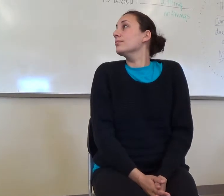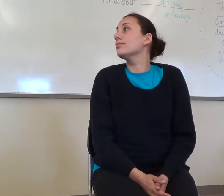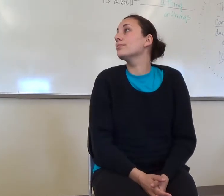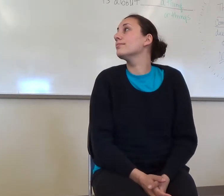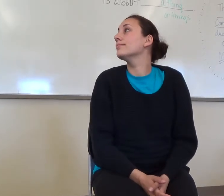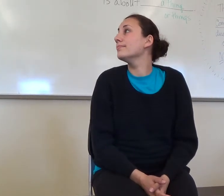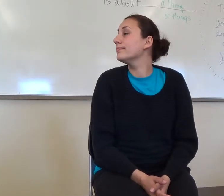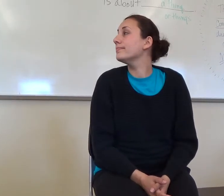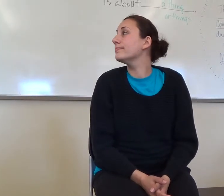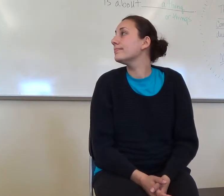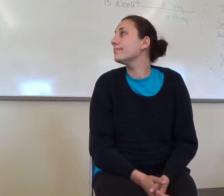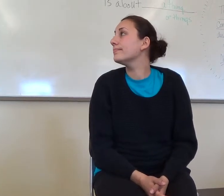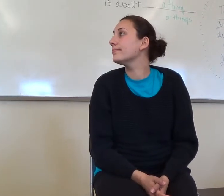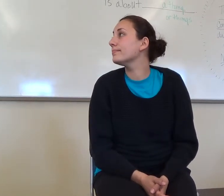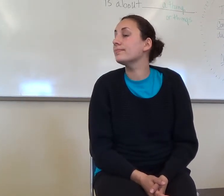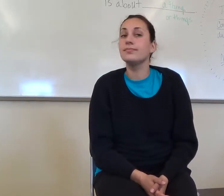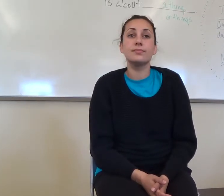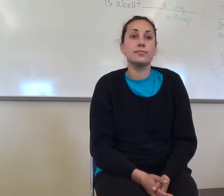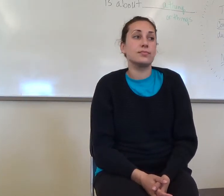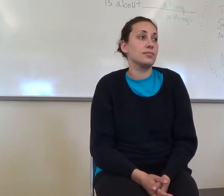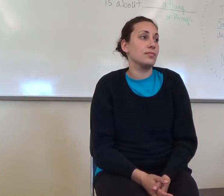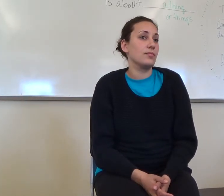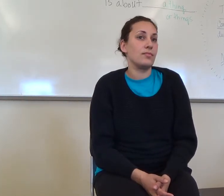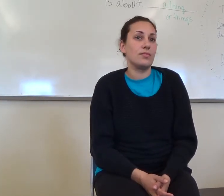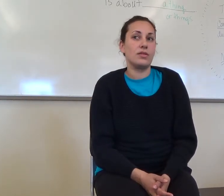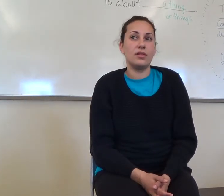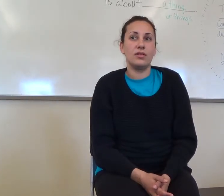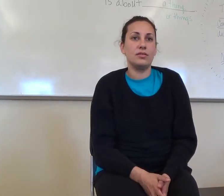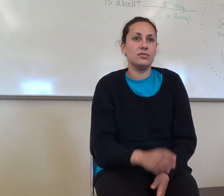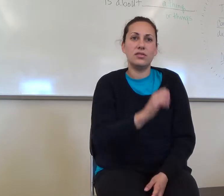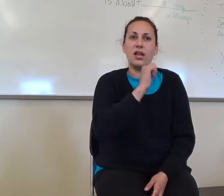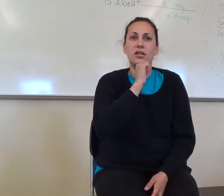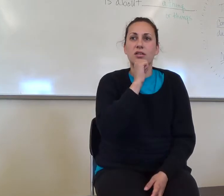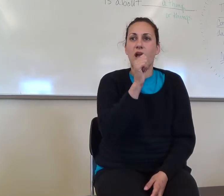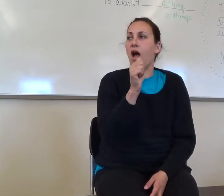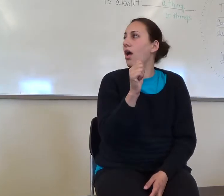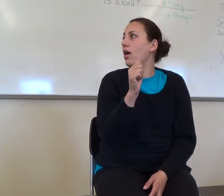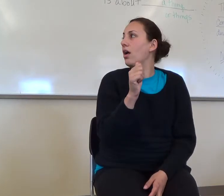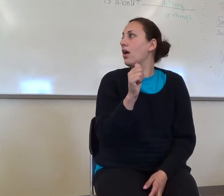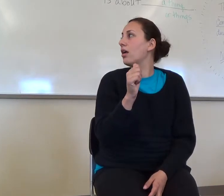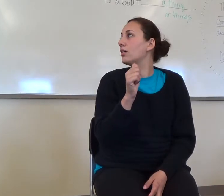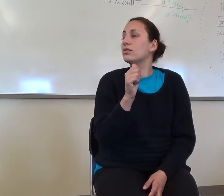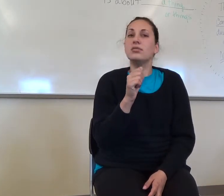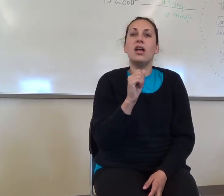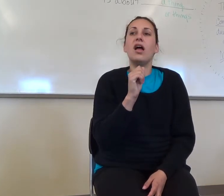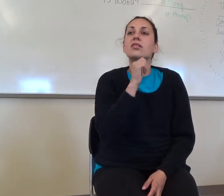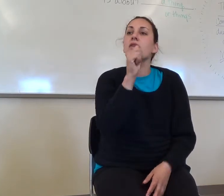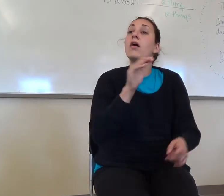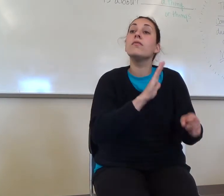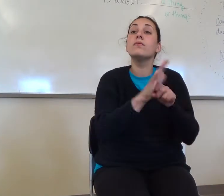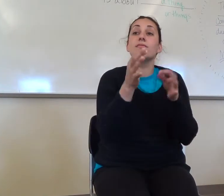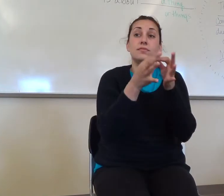Okay? Not, there are three steps to doing a good interview. That's the main